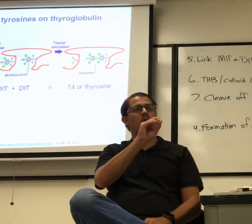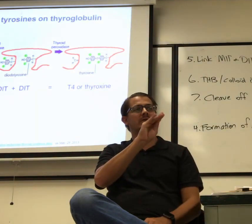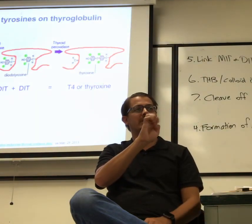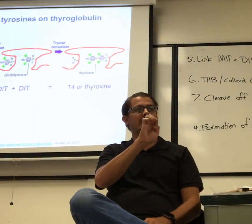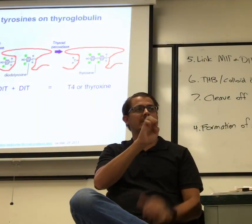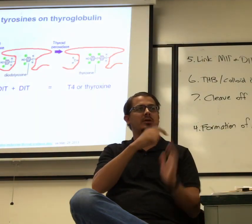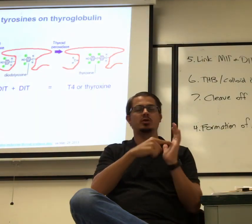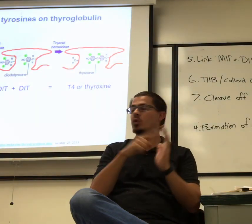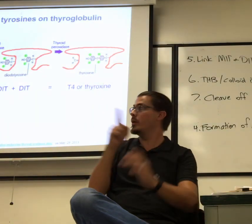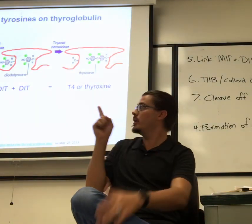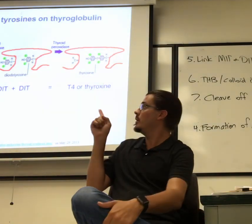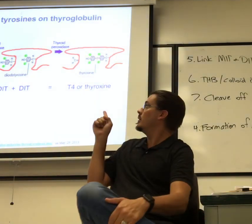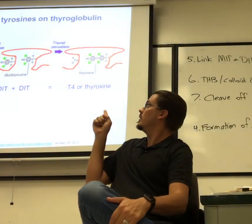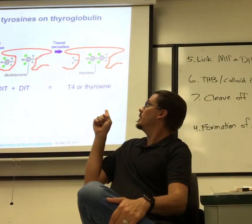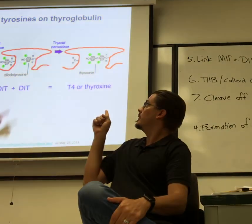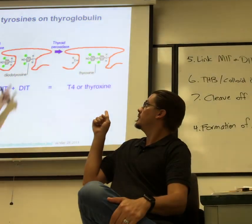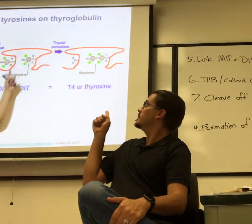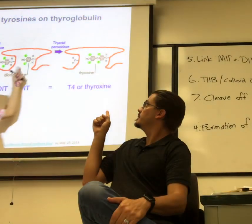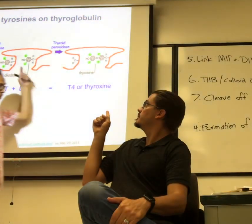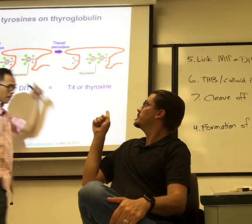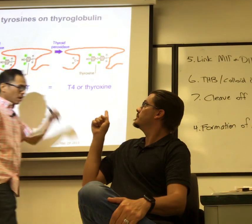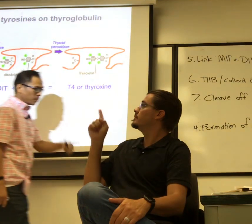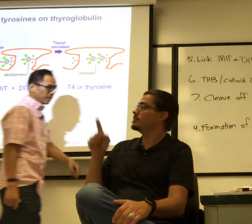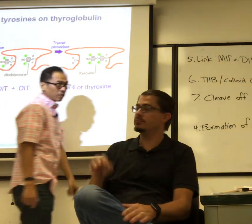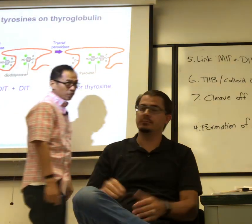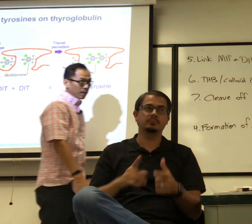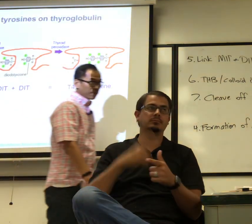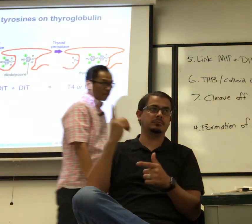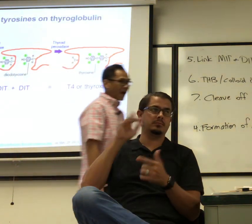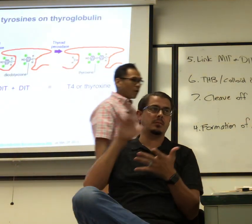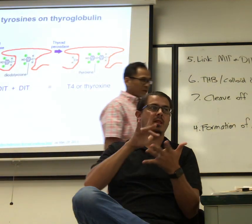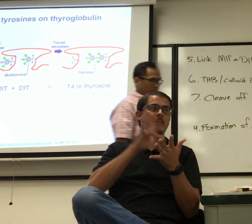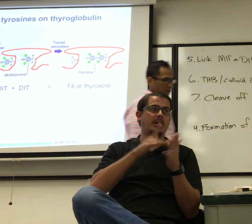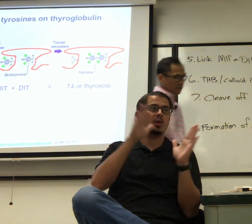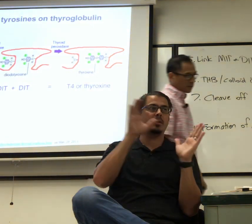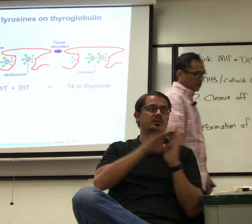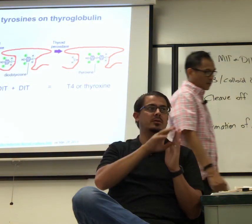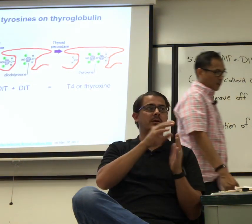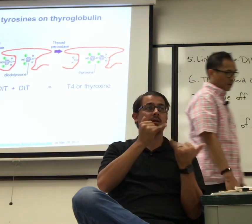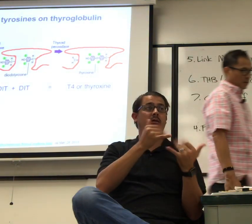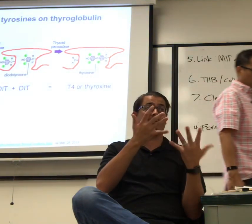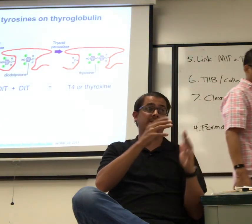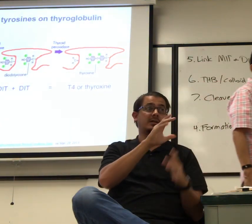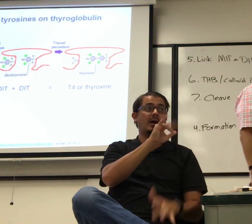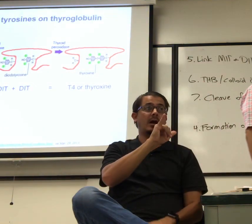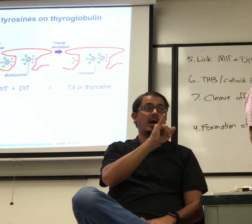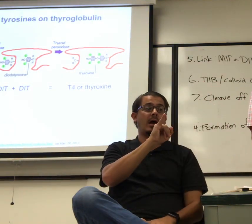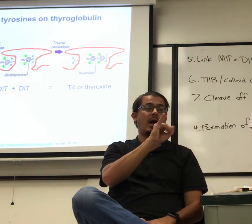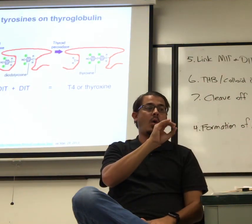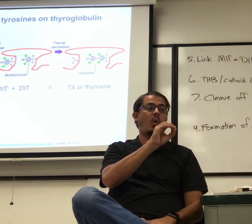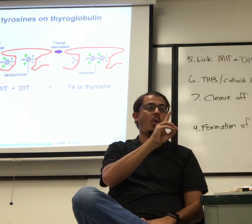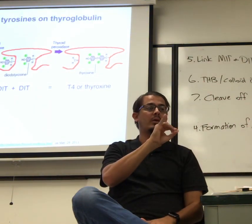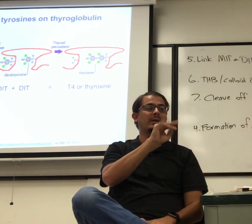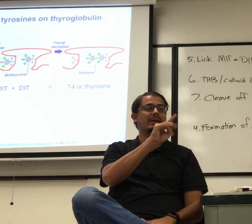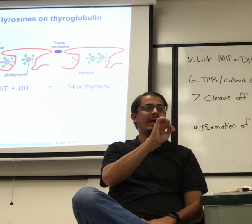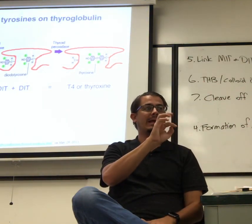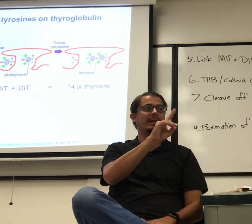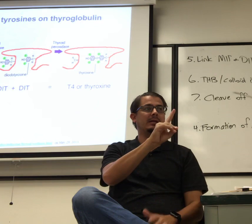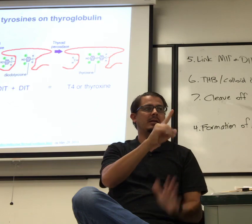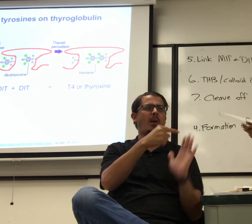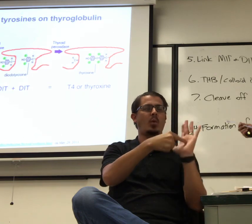representation of the thyroglobulin with the tyrosines. So the tyrosines are shown right here. And